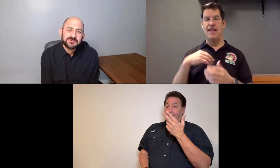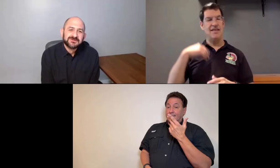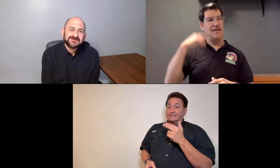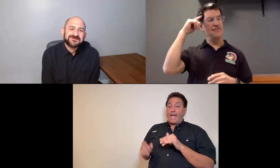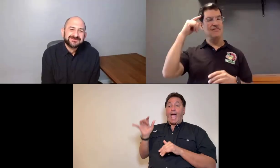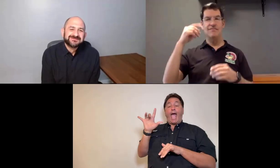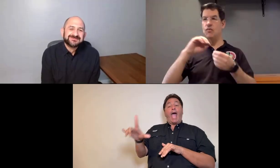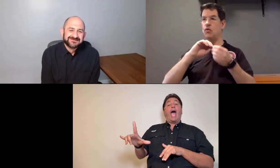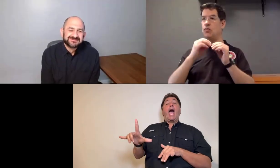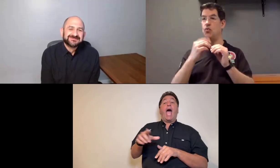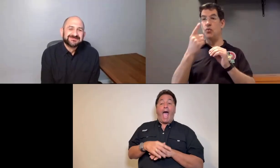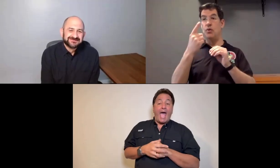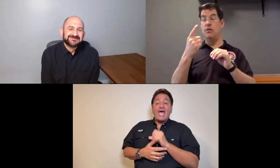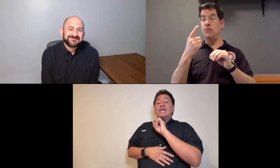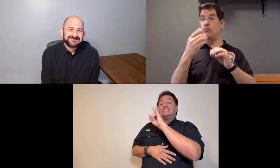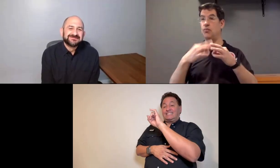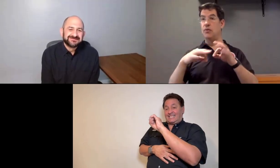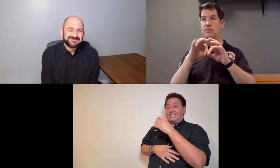them?